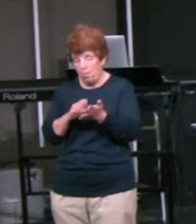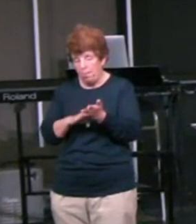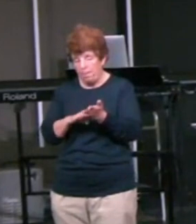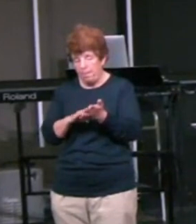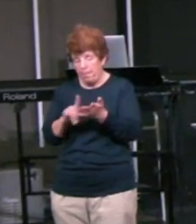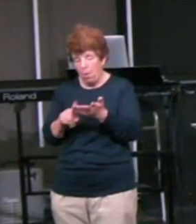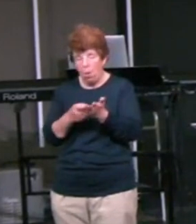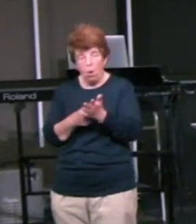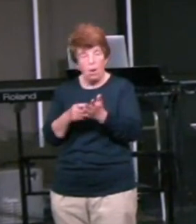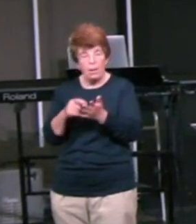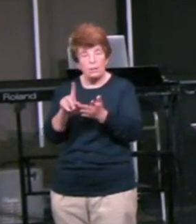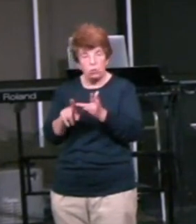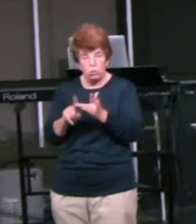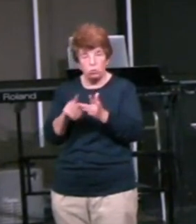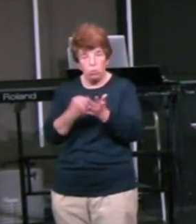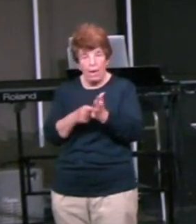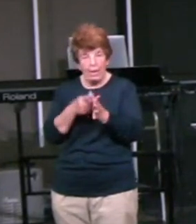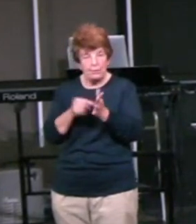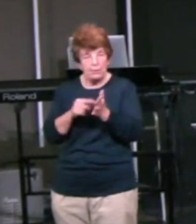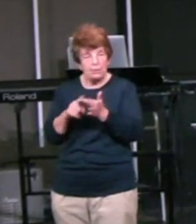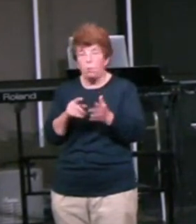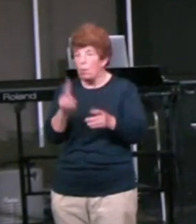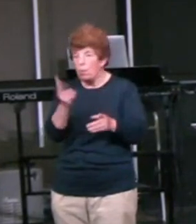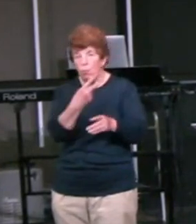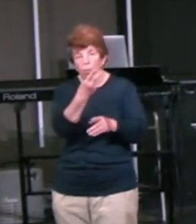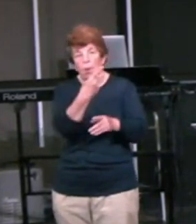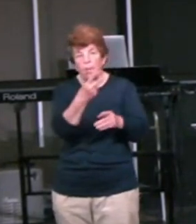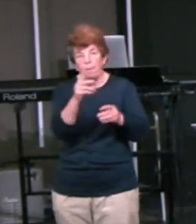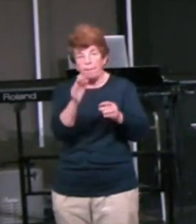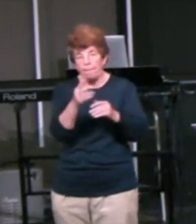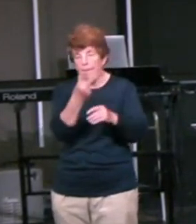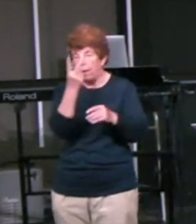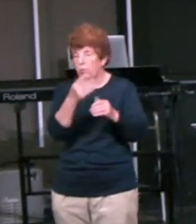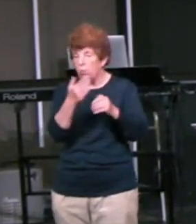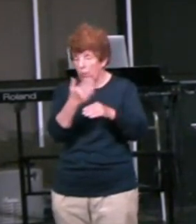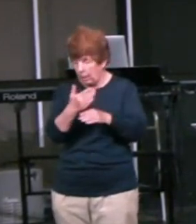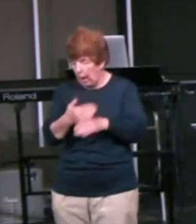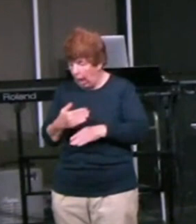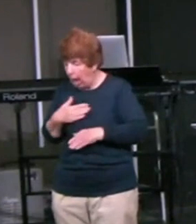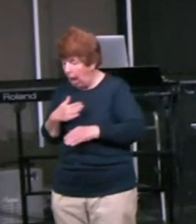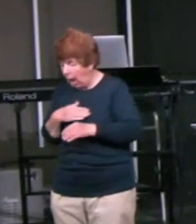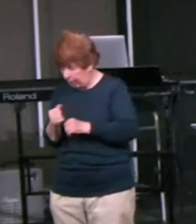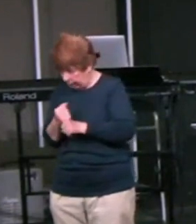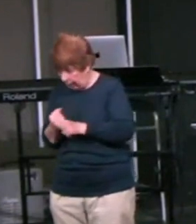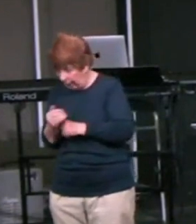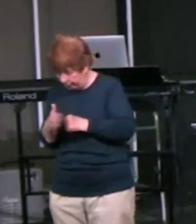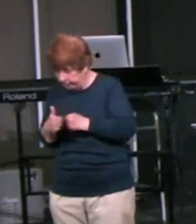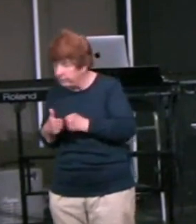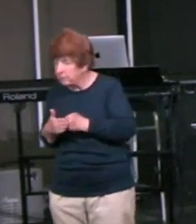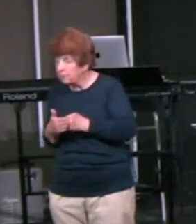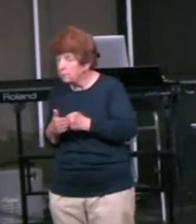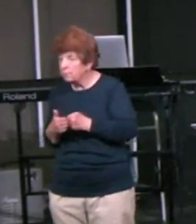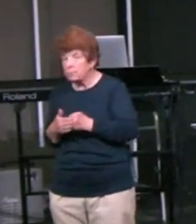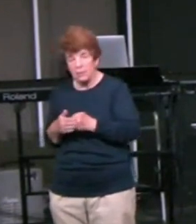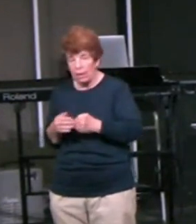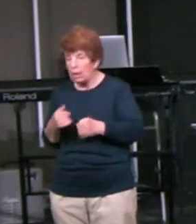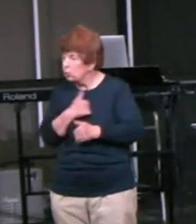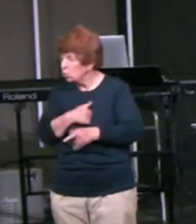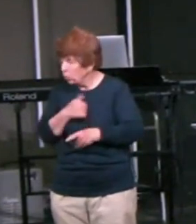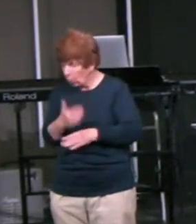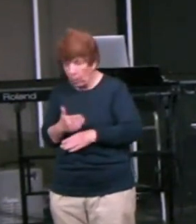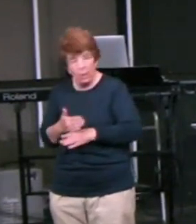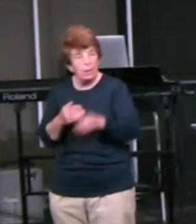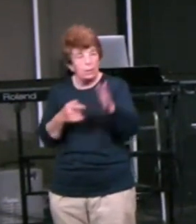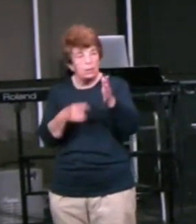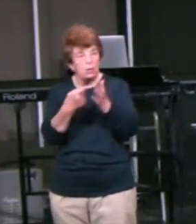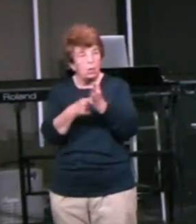We were both working at the time. I was a qualified diesel fitter and enjoying my work. Roz